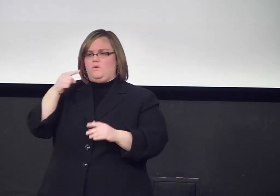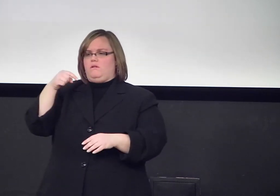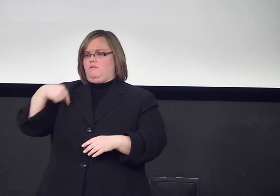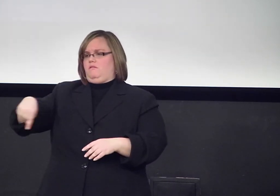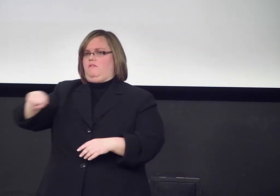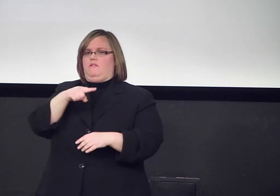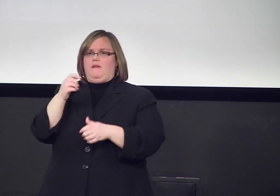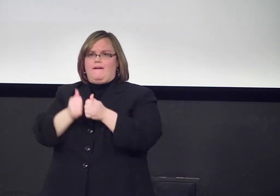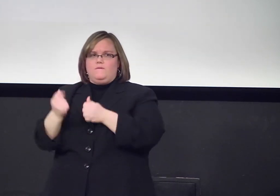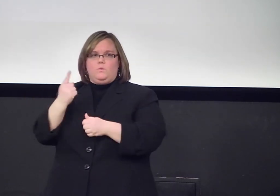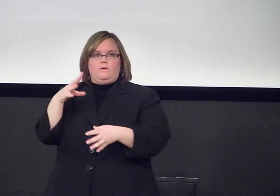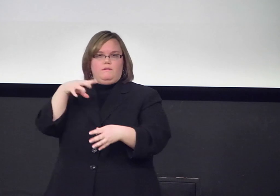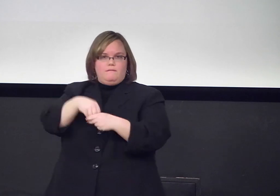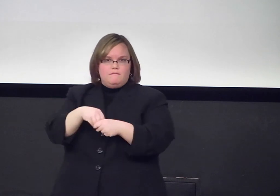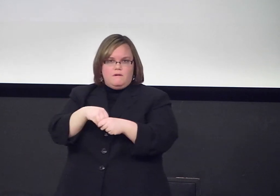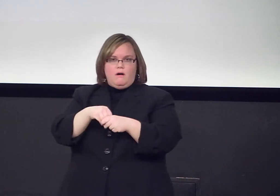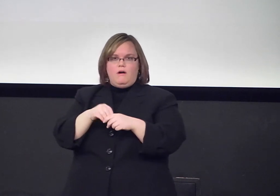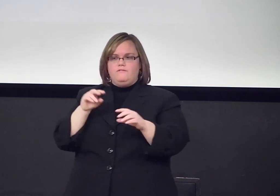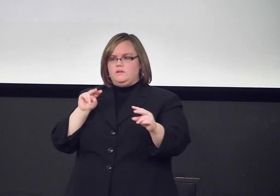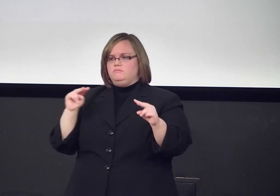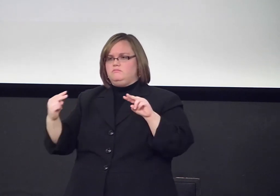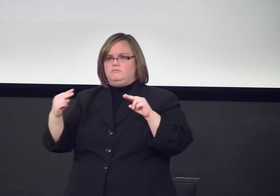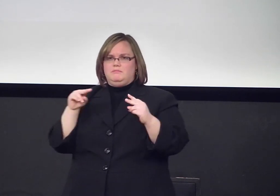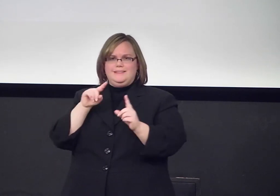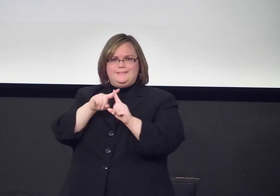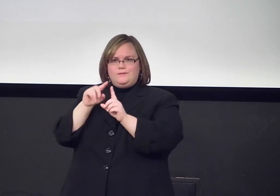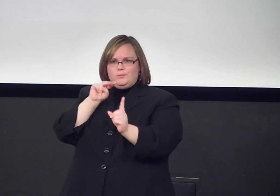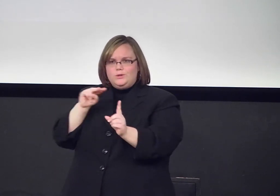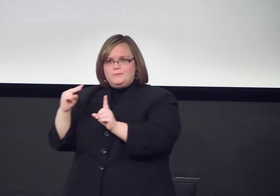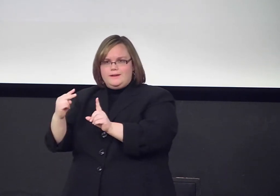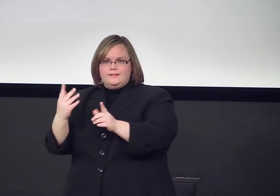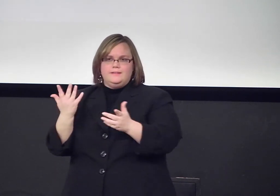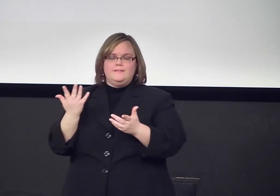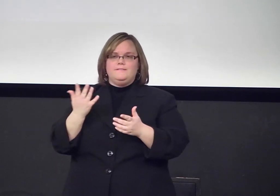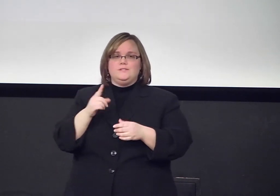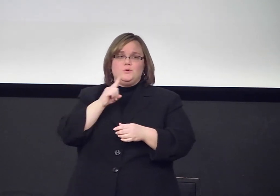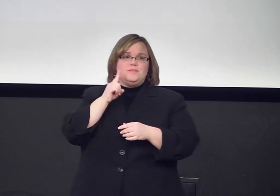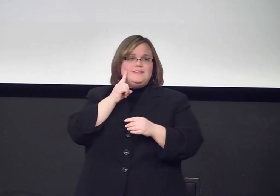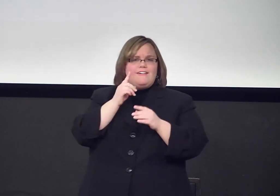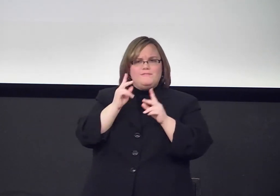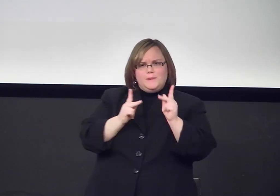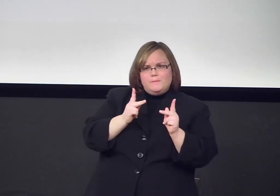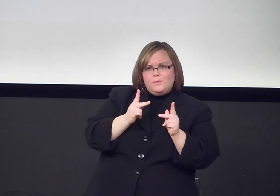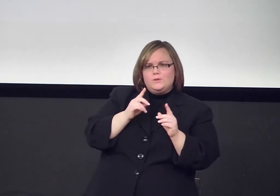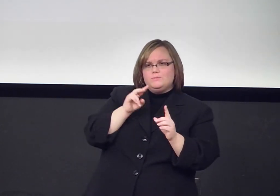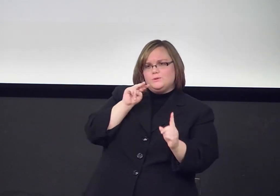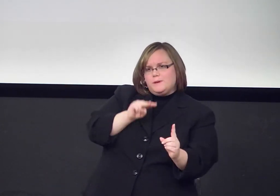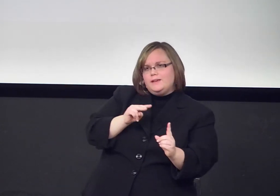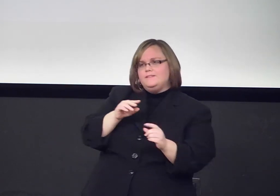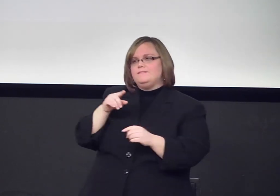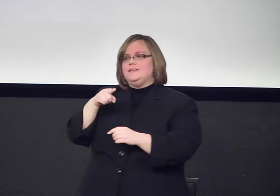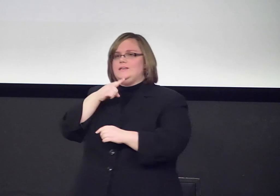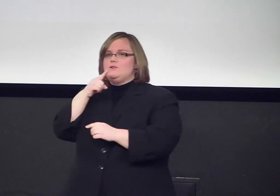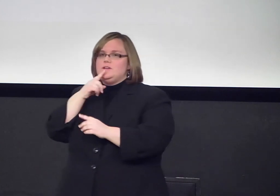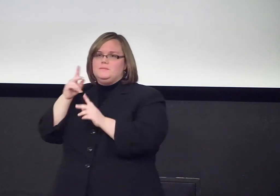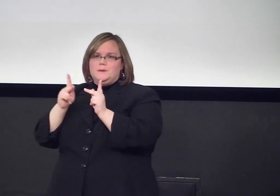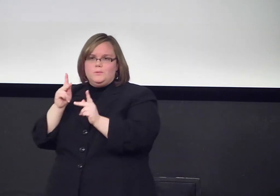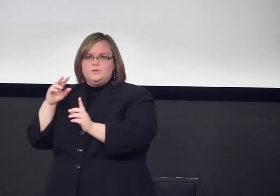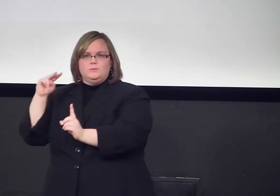in discourse, but also recognizing all of the different perspectives of the people who are involved in this interpreted